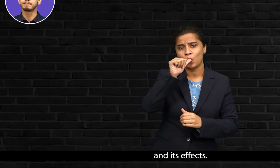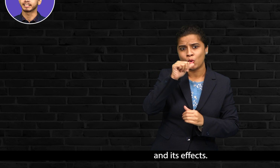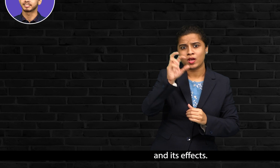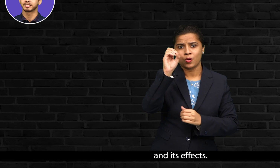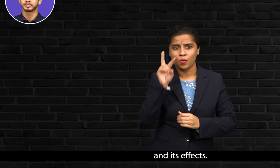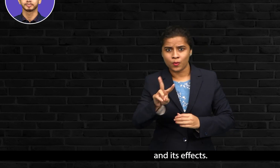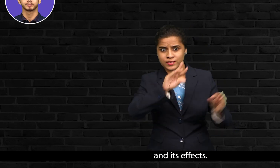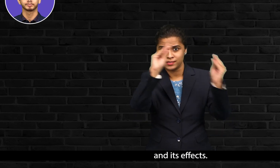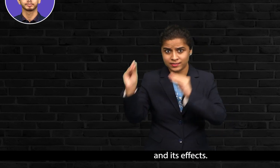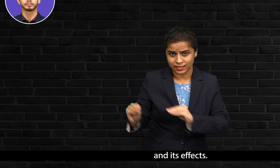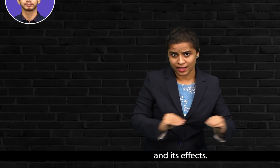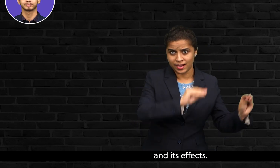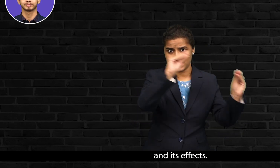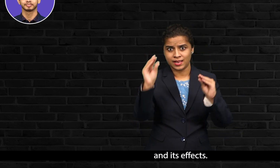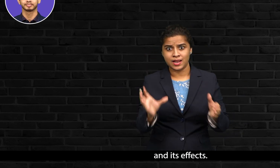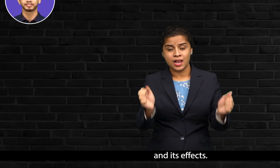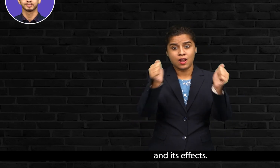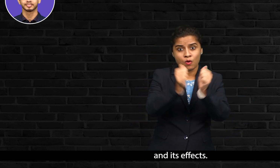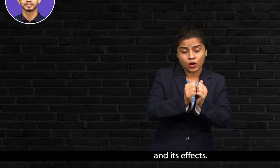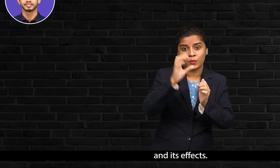its effects.